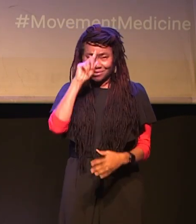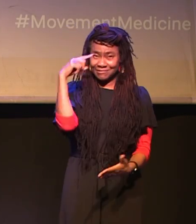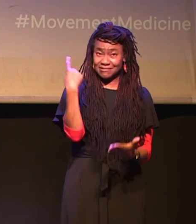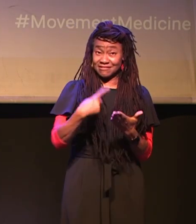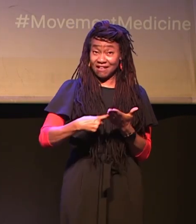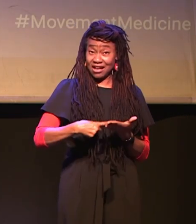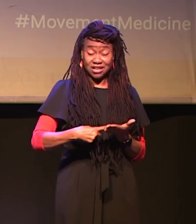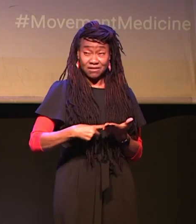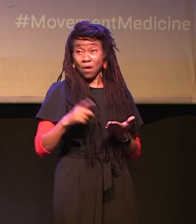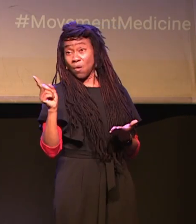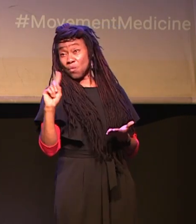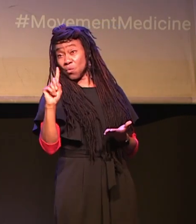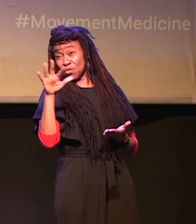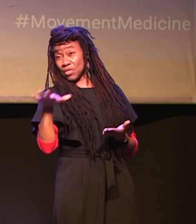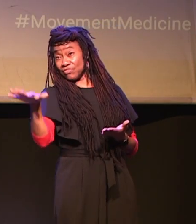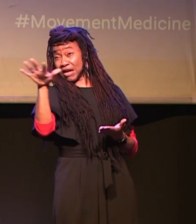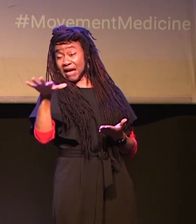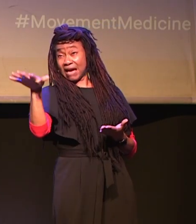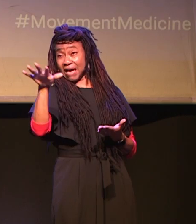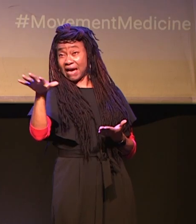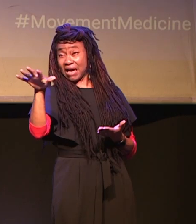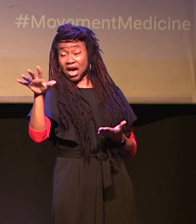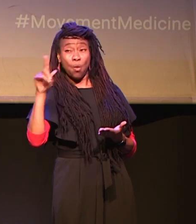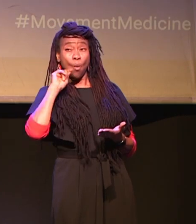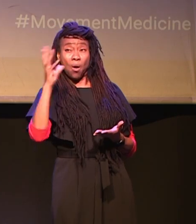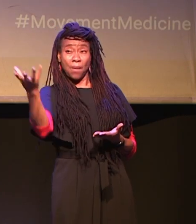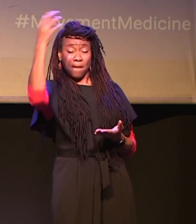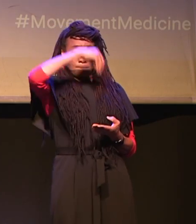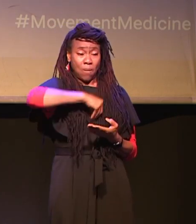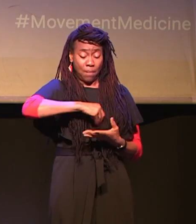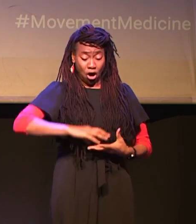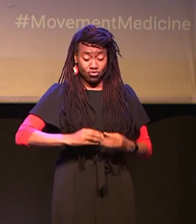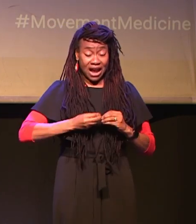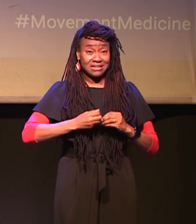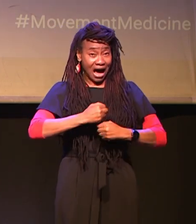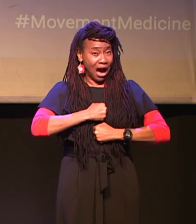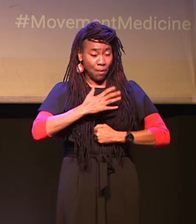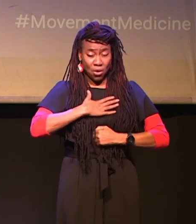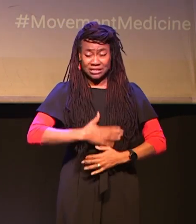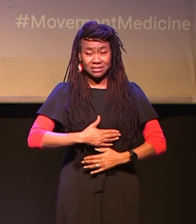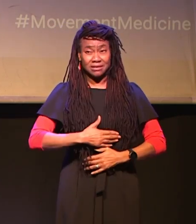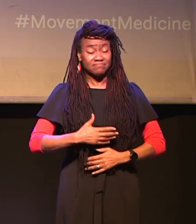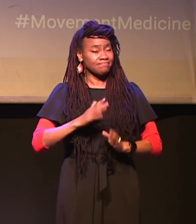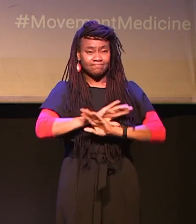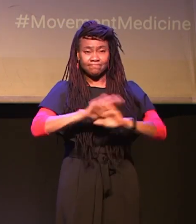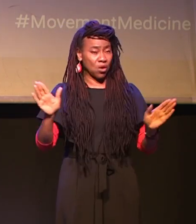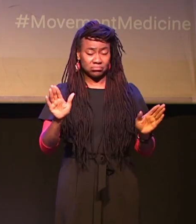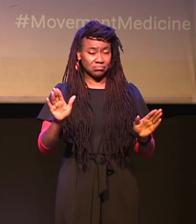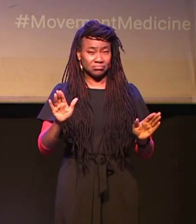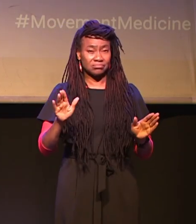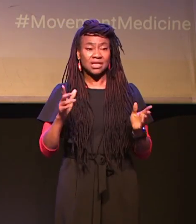won't recreate this world inside of our own flesh. That is the way right now, I think.